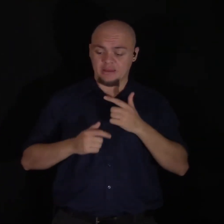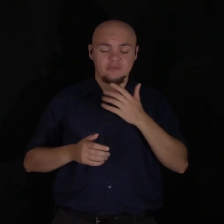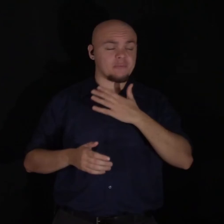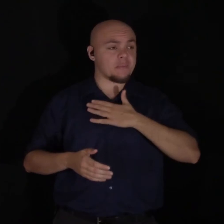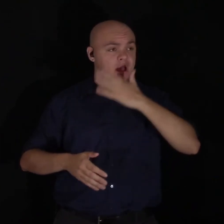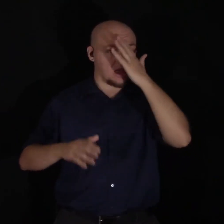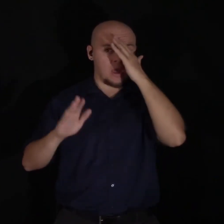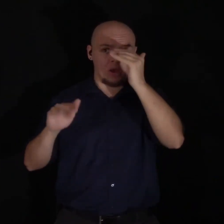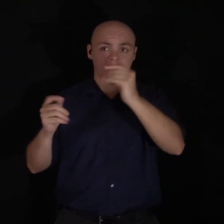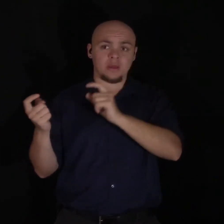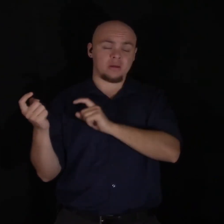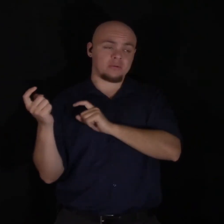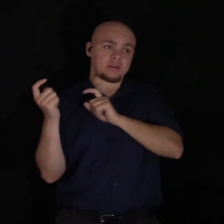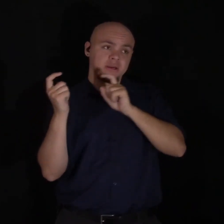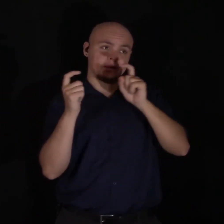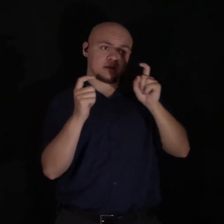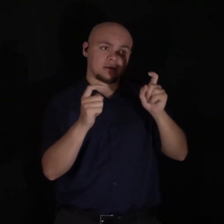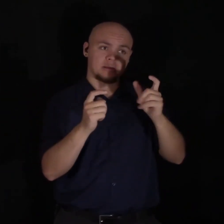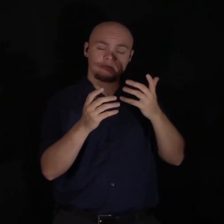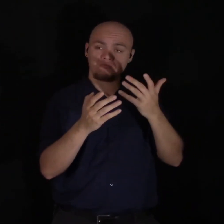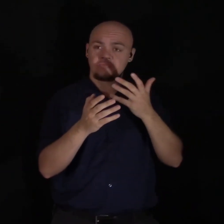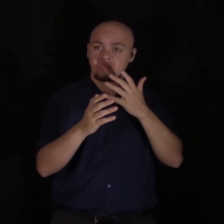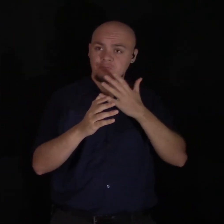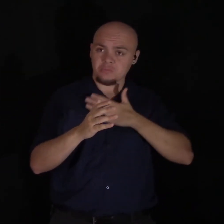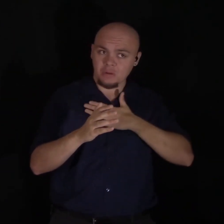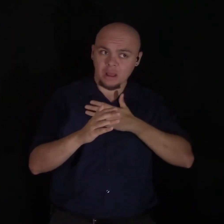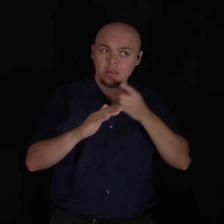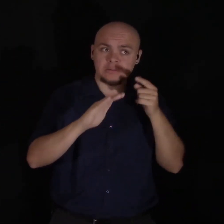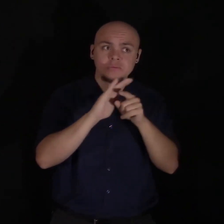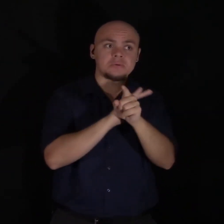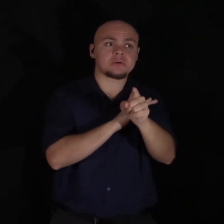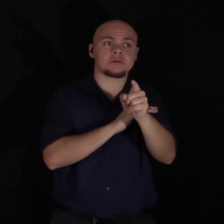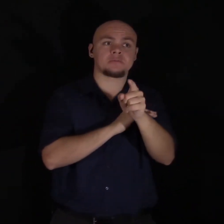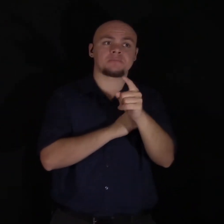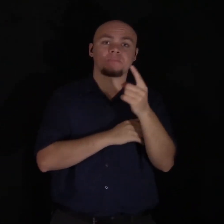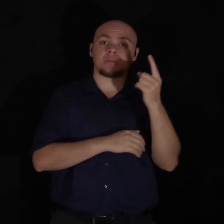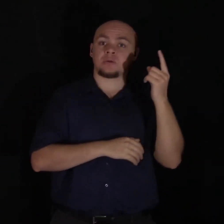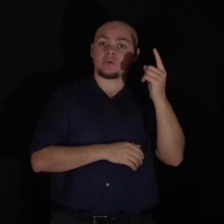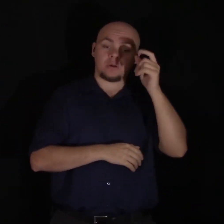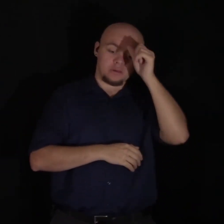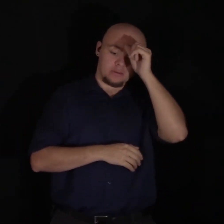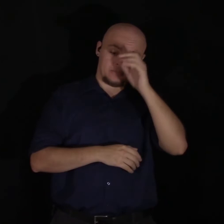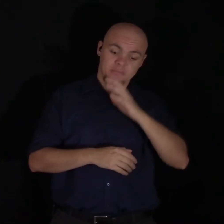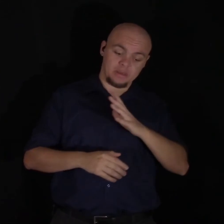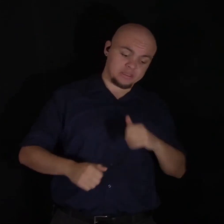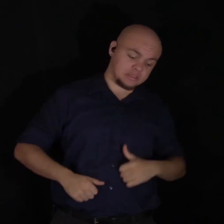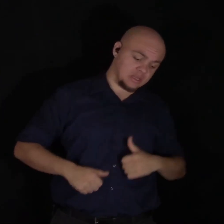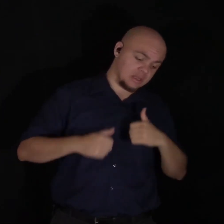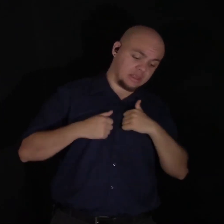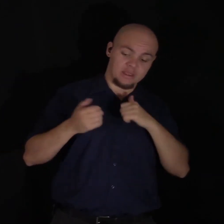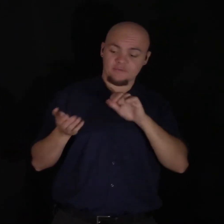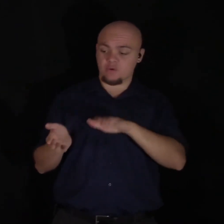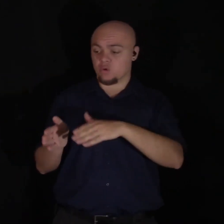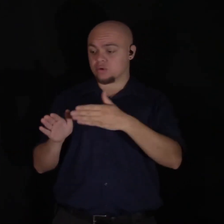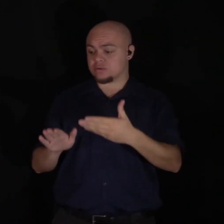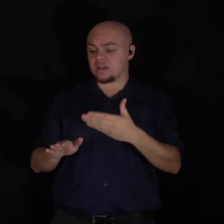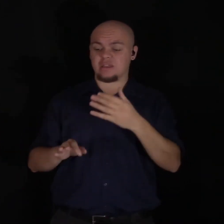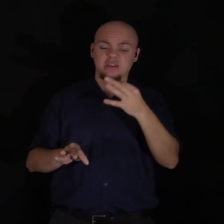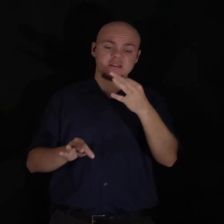to the furtherance of my enterprise. One man's life or death were but a small price to pay